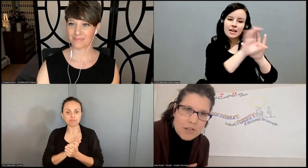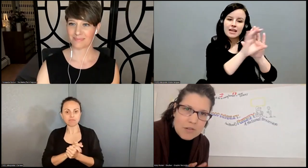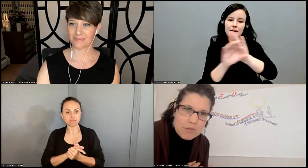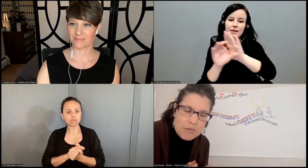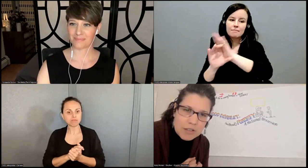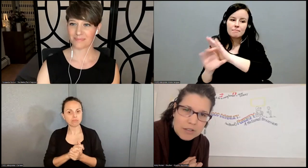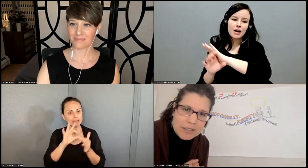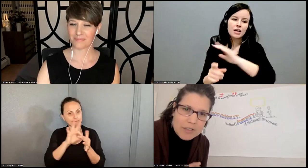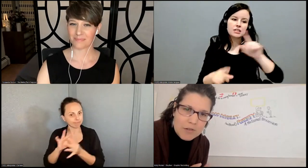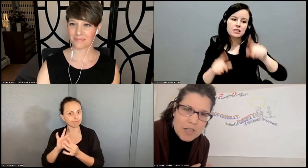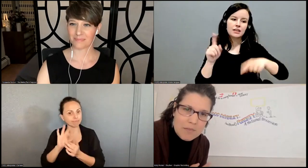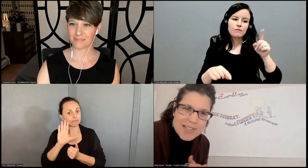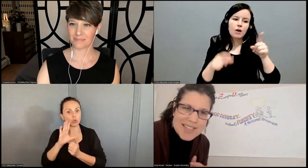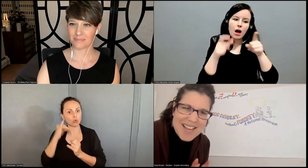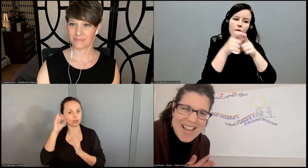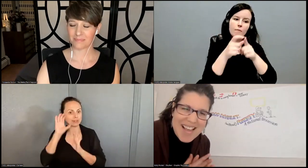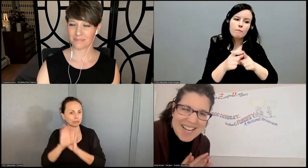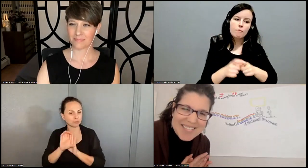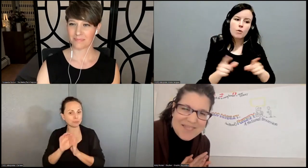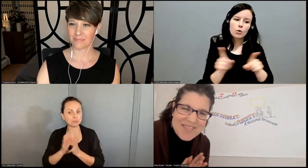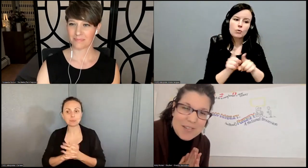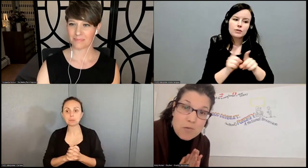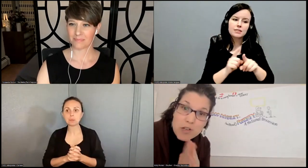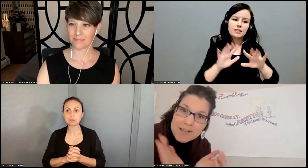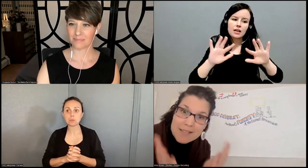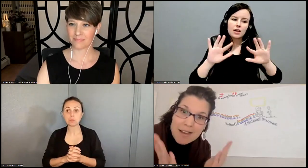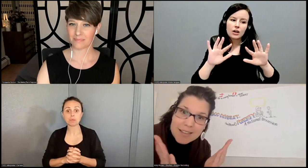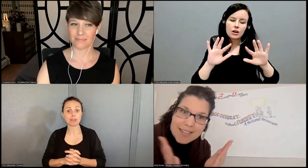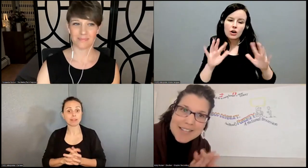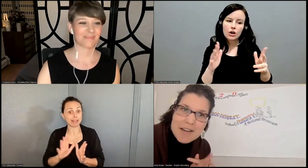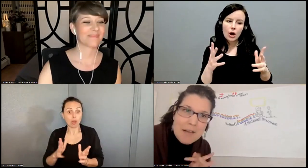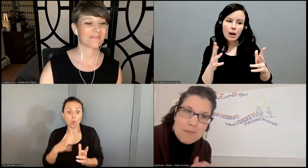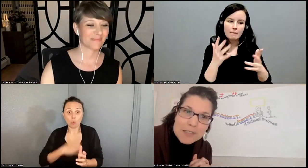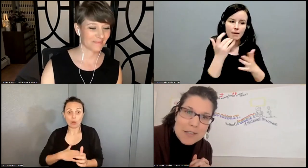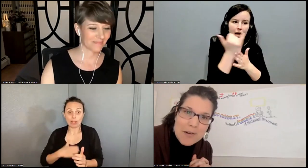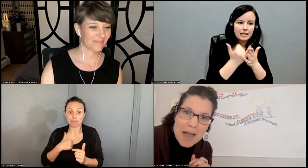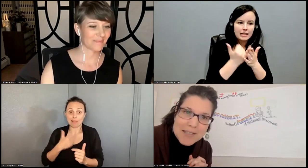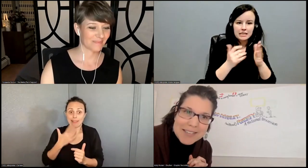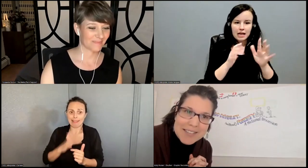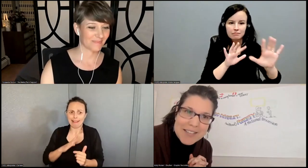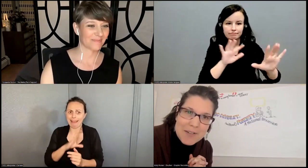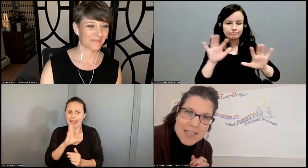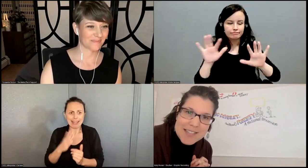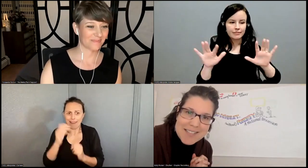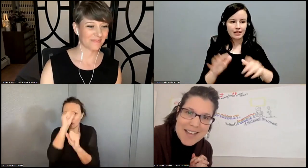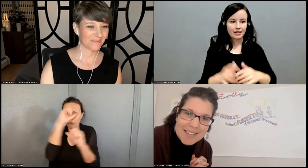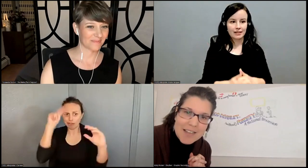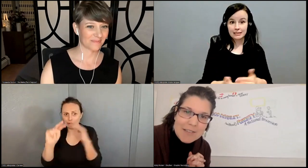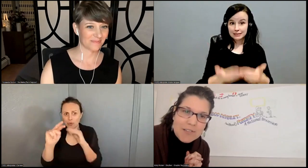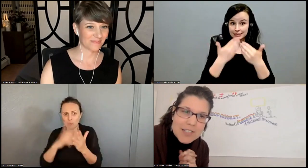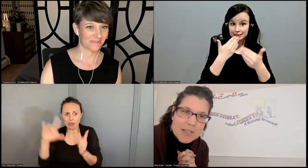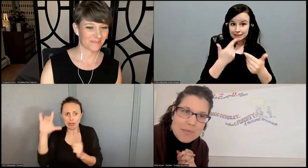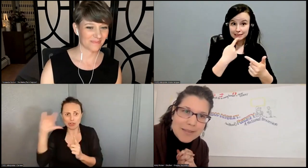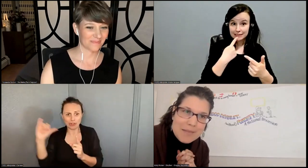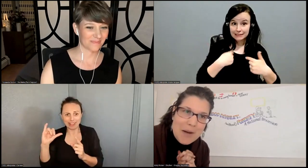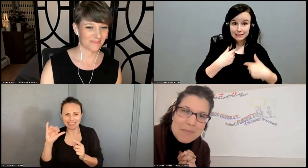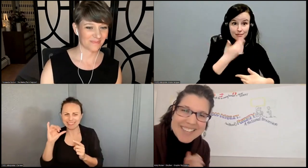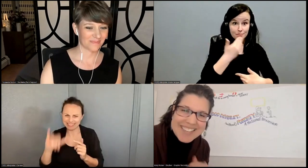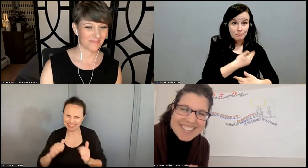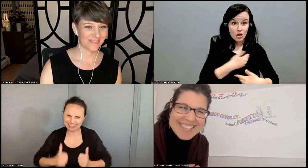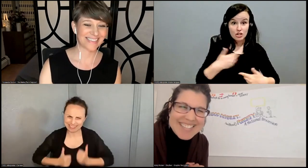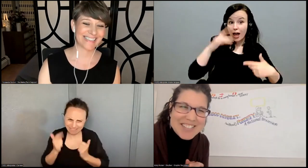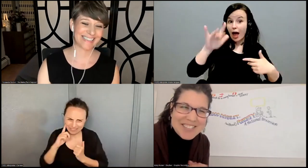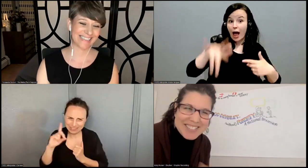to those images. So wish me luck, because I never really know how it's going to go. And isn't that the life of a disability